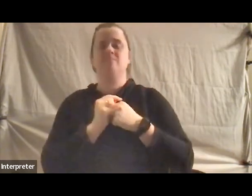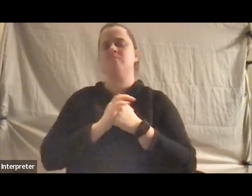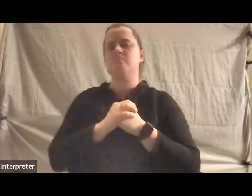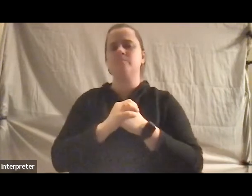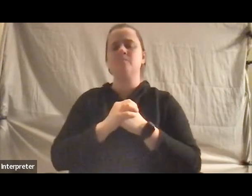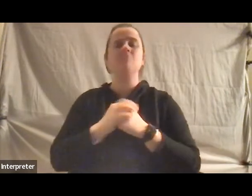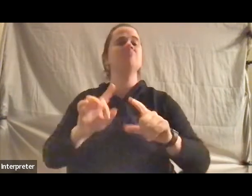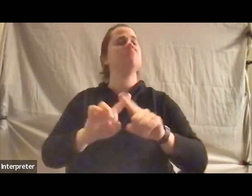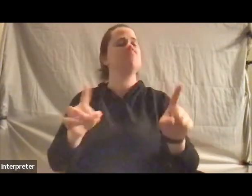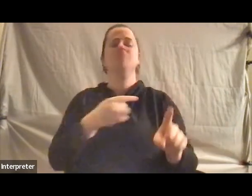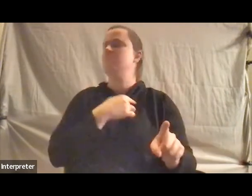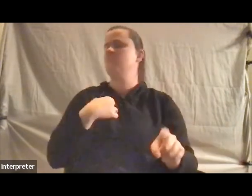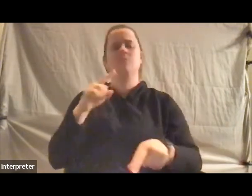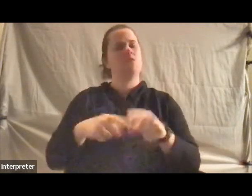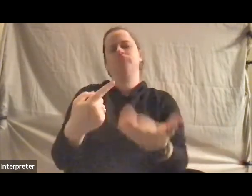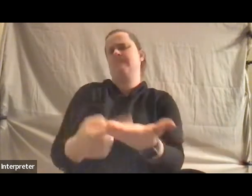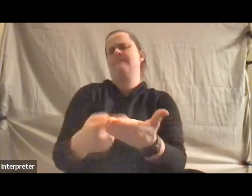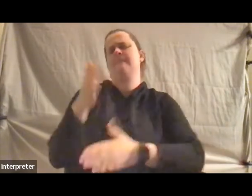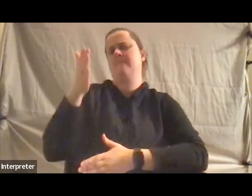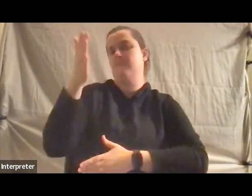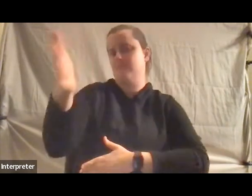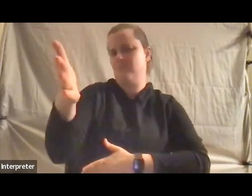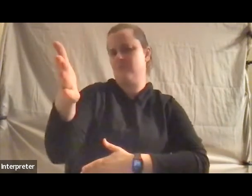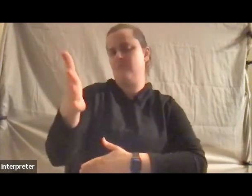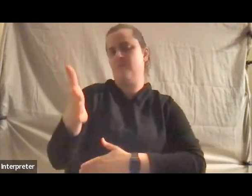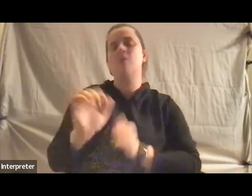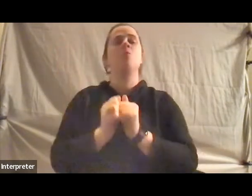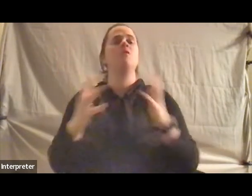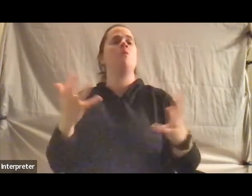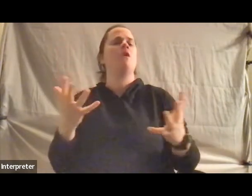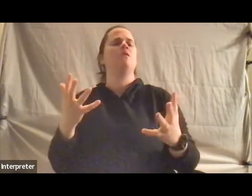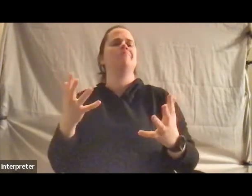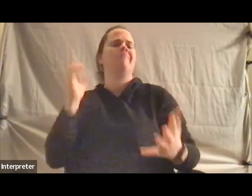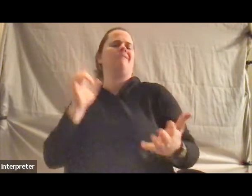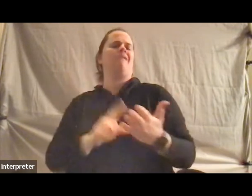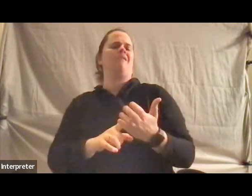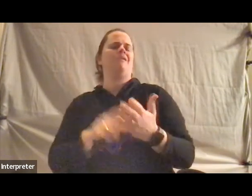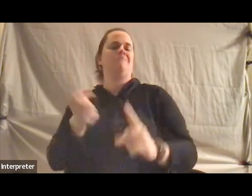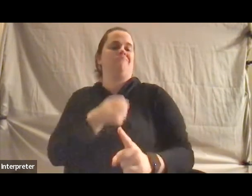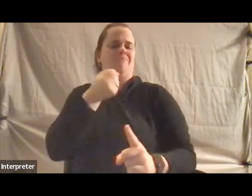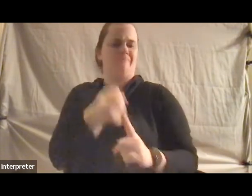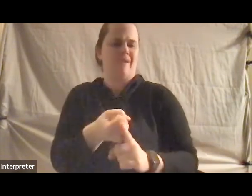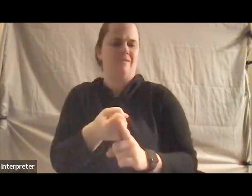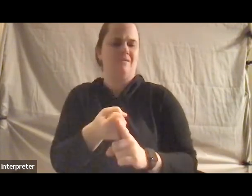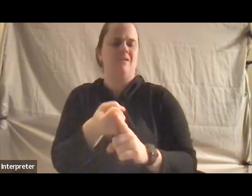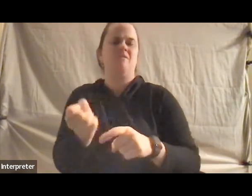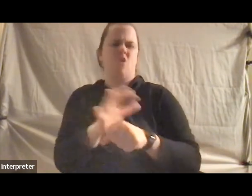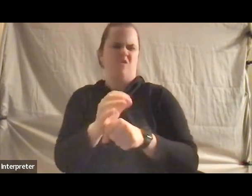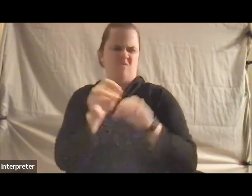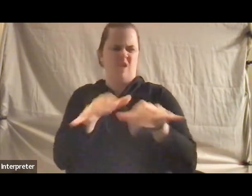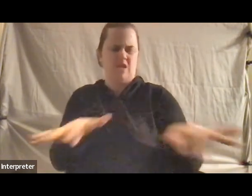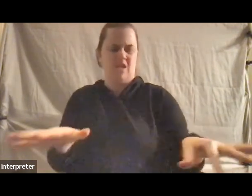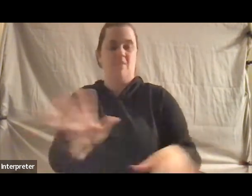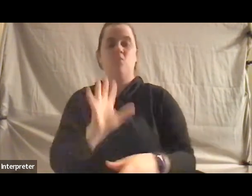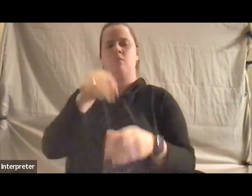we cannot talk about the future without acknowledging the impact of the pandemic in our community. Our